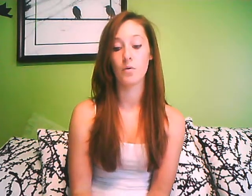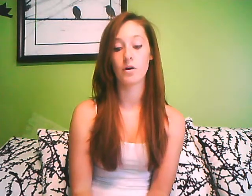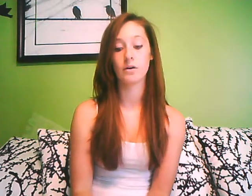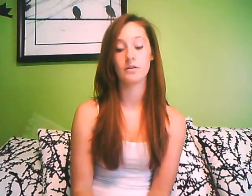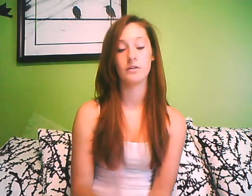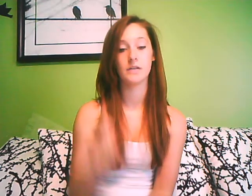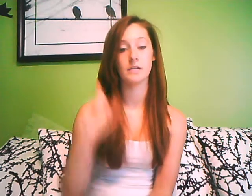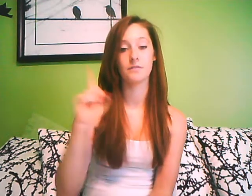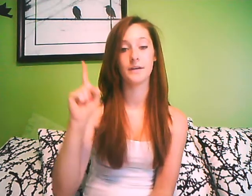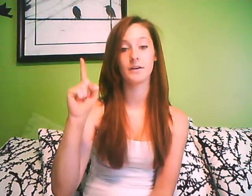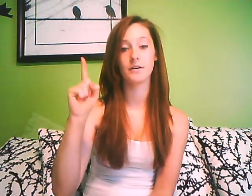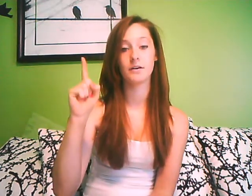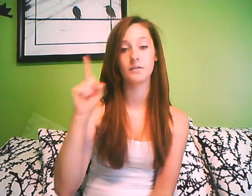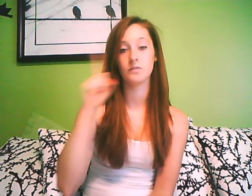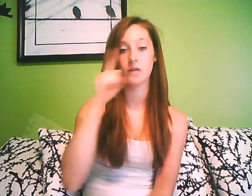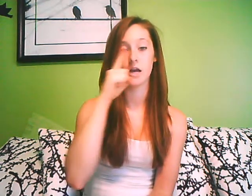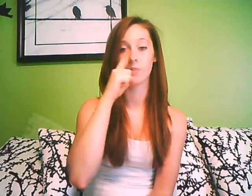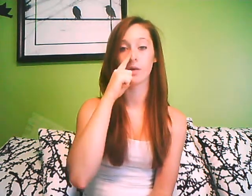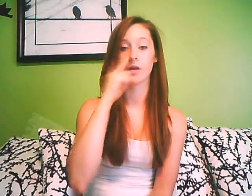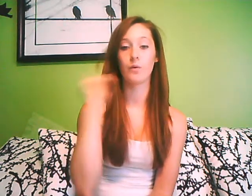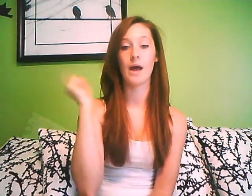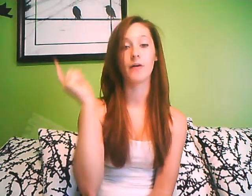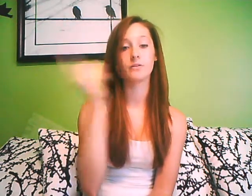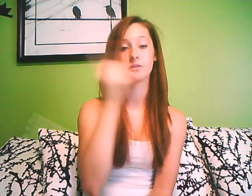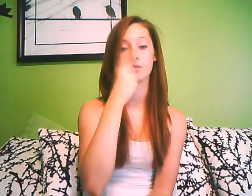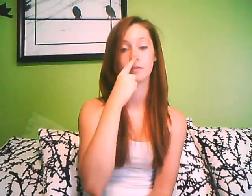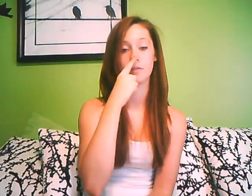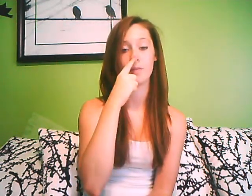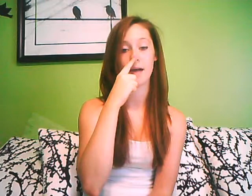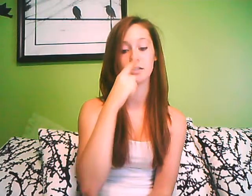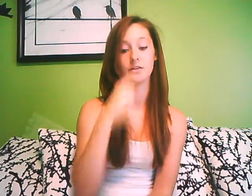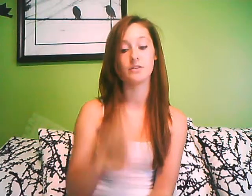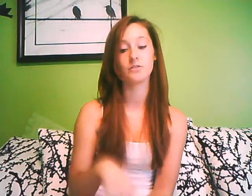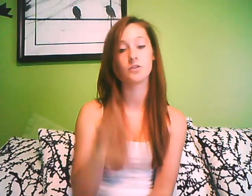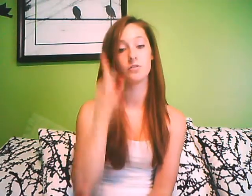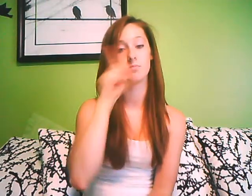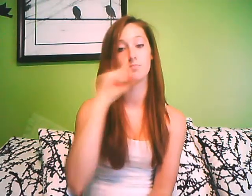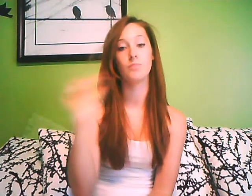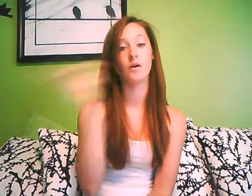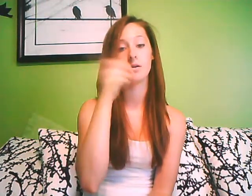Bored, you take your finger and you bring it around and back to your nose, so bored.